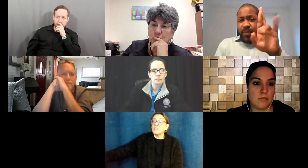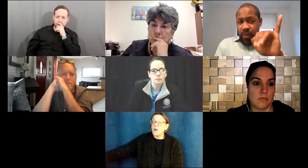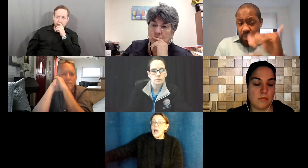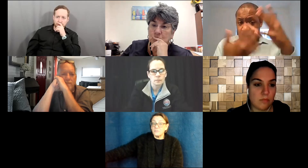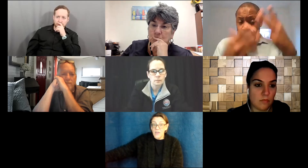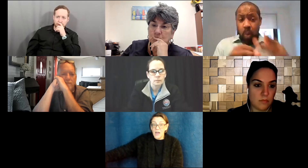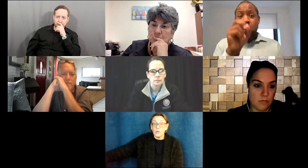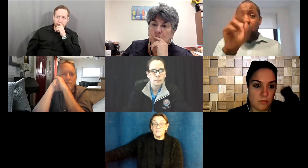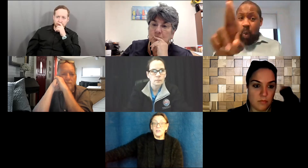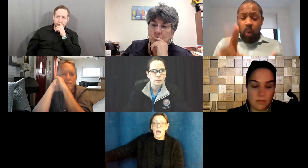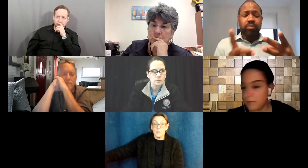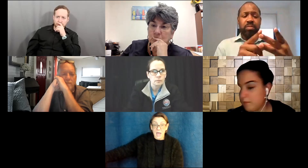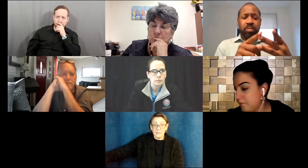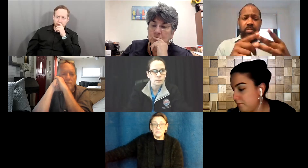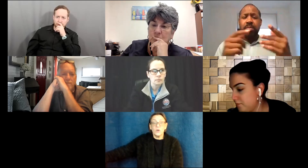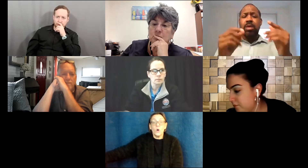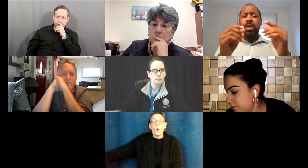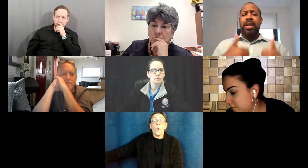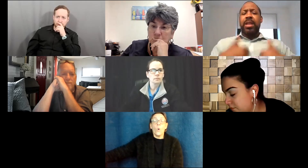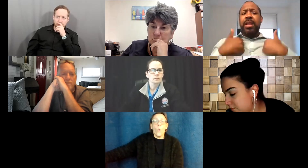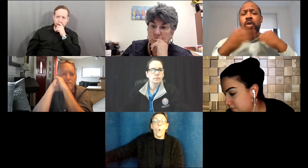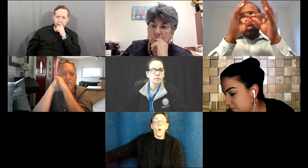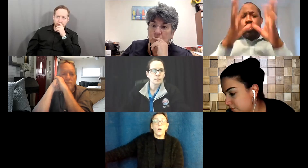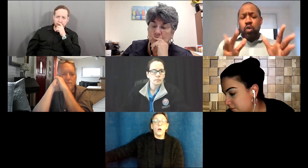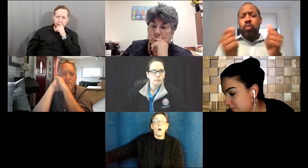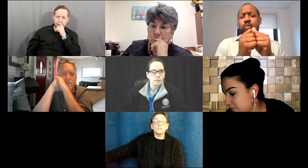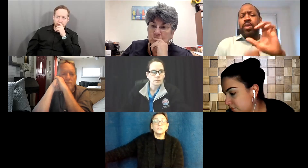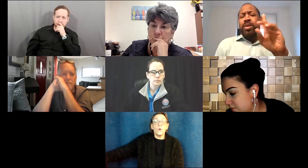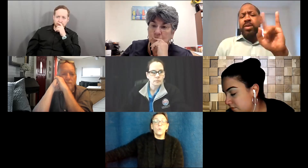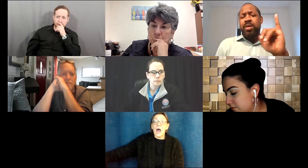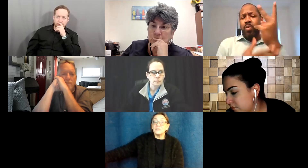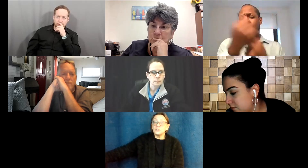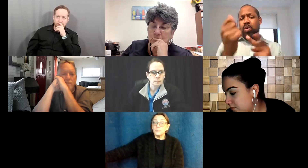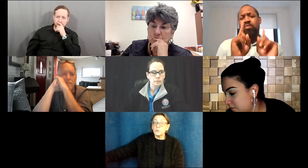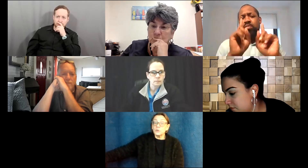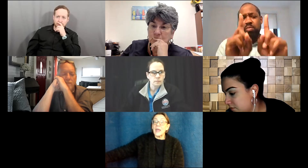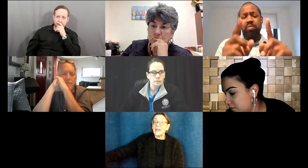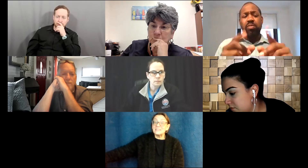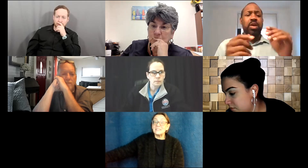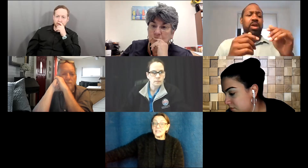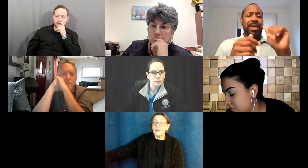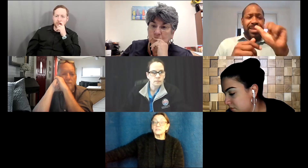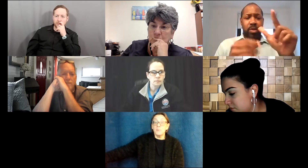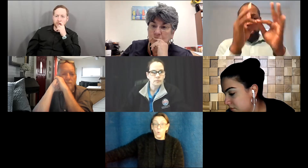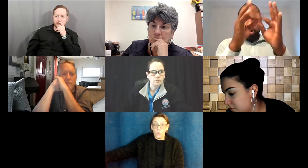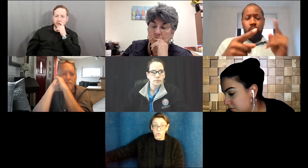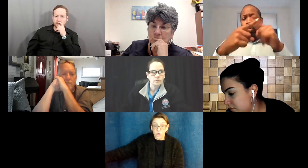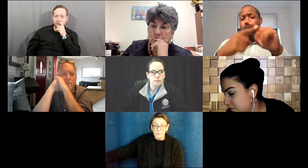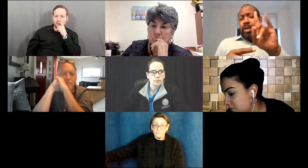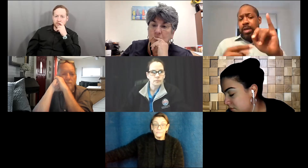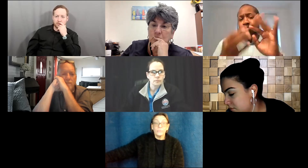using VRI for that. We'll have iPads, or also live interpreters and CDIs